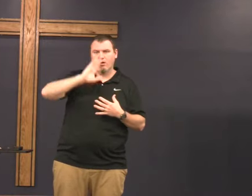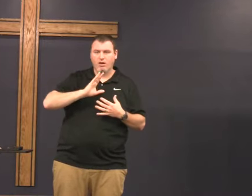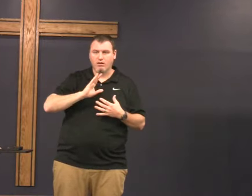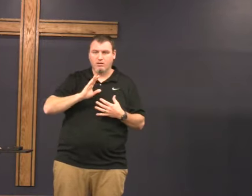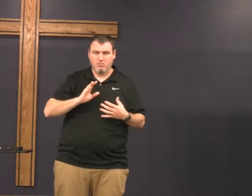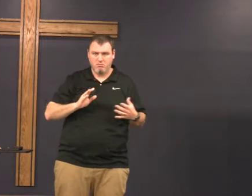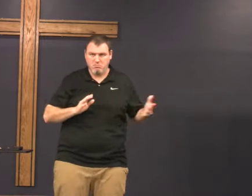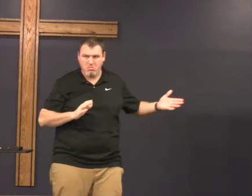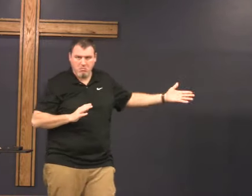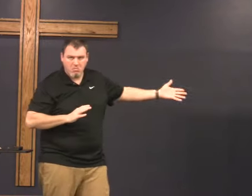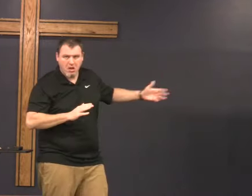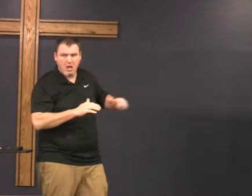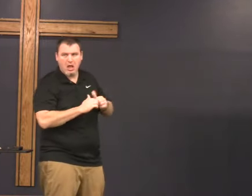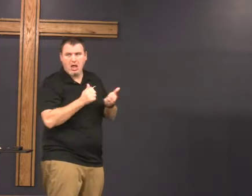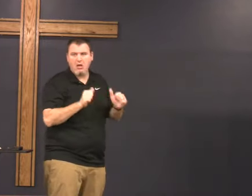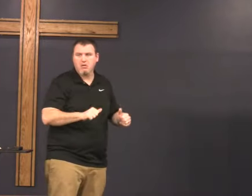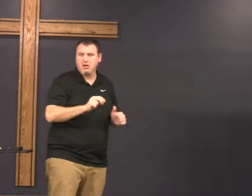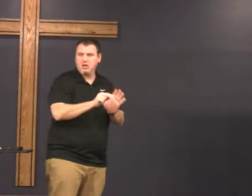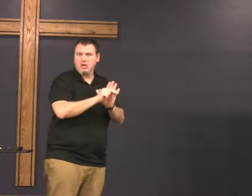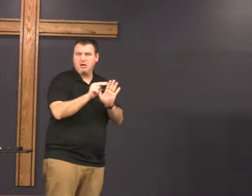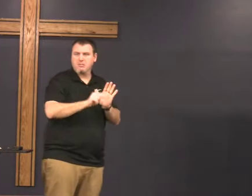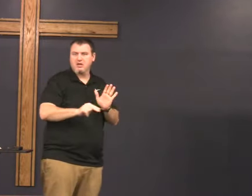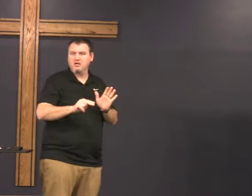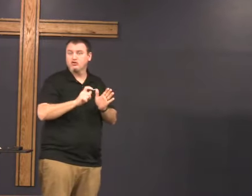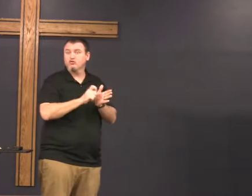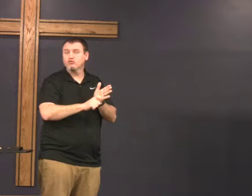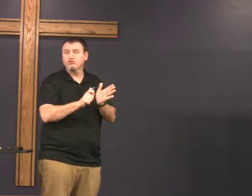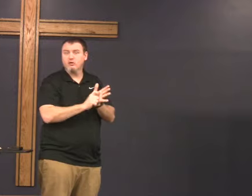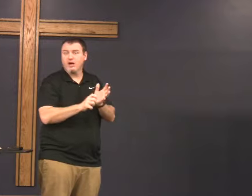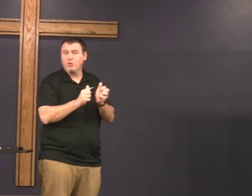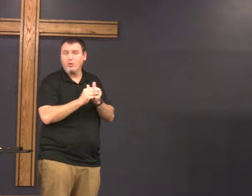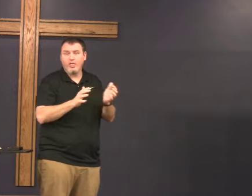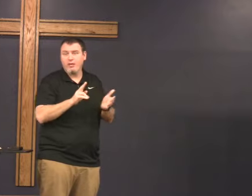moved and inspired by God. How can Nebuchadnezzar write?